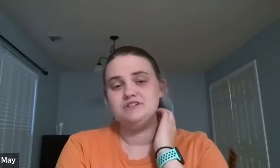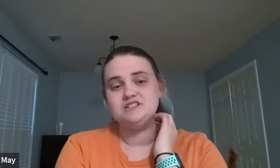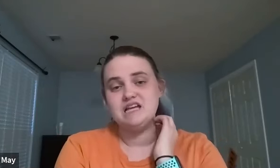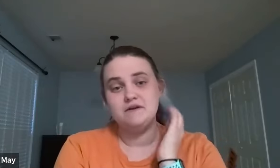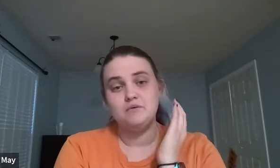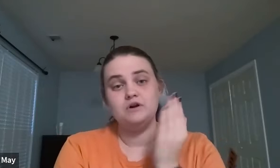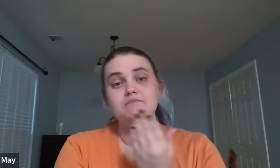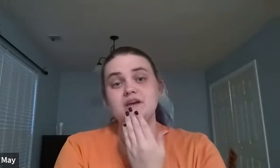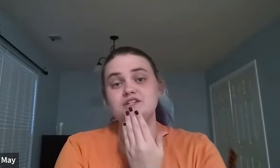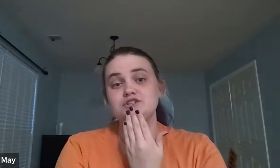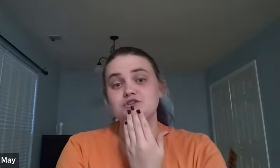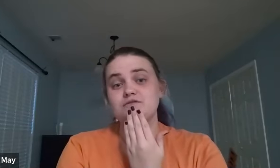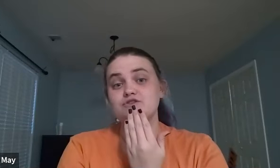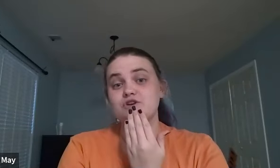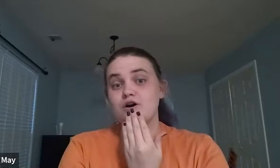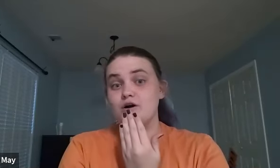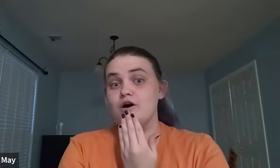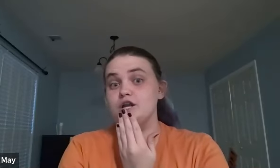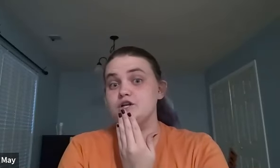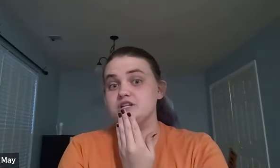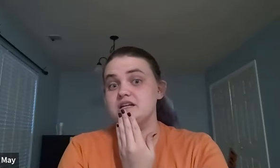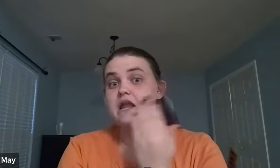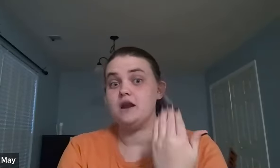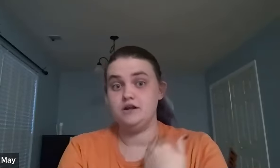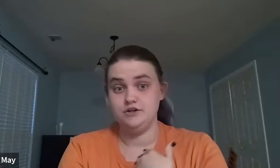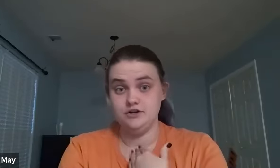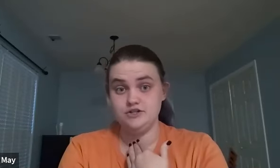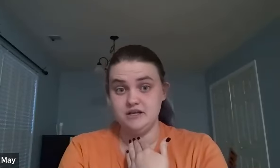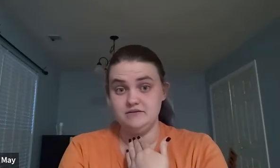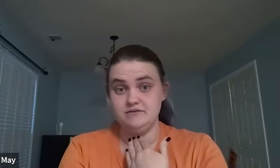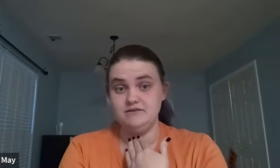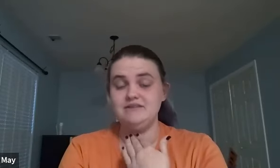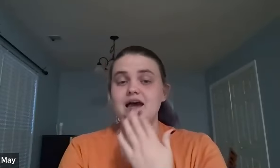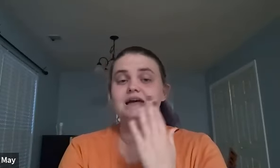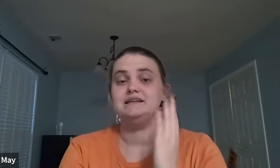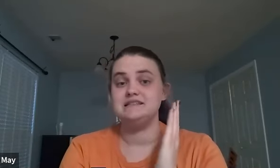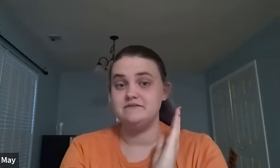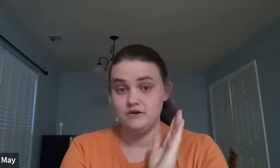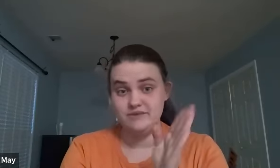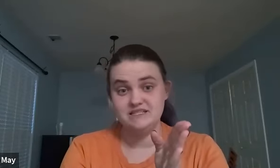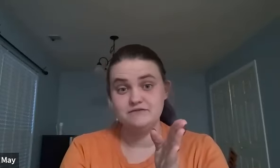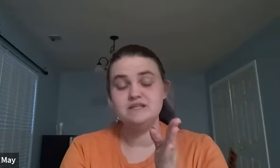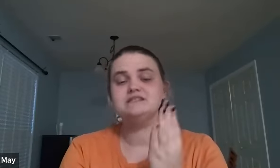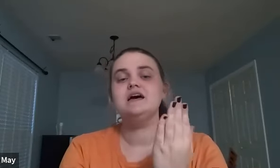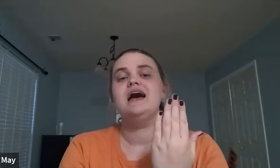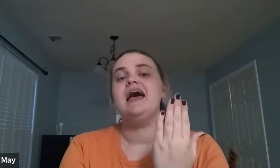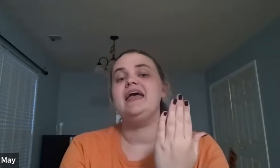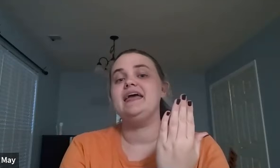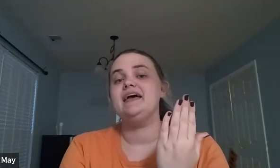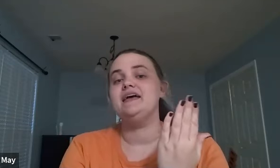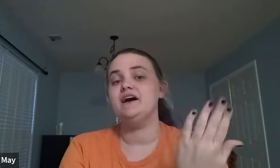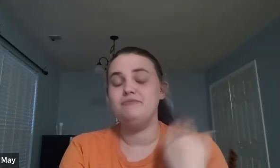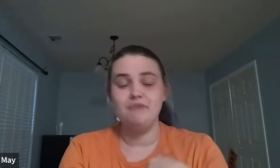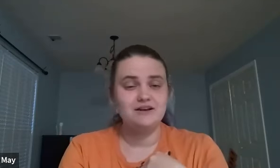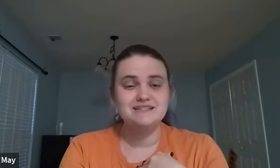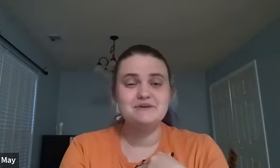just say fair warning, make sure your fingers are on your chin and not under your chin. That is a very big difference. And I'm not going to say what it